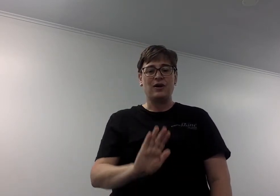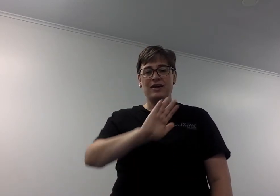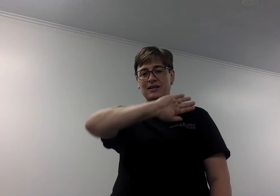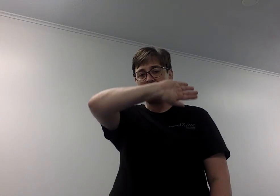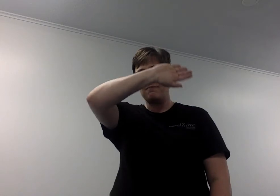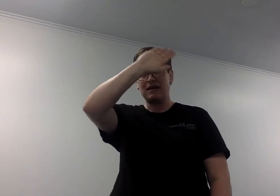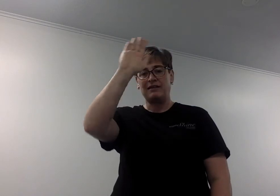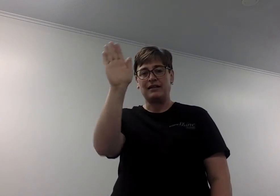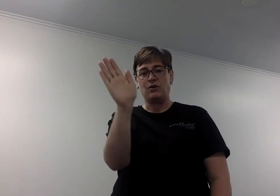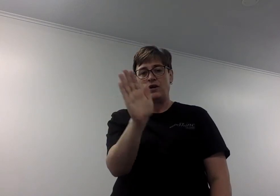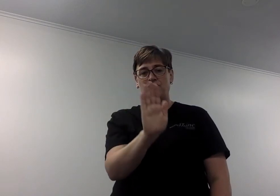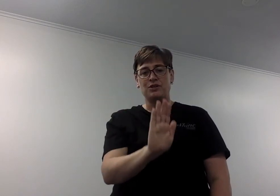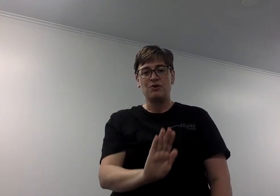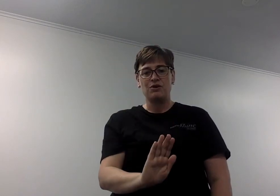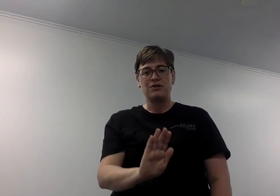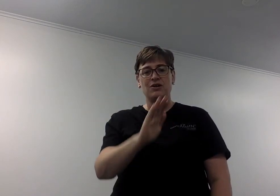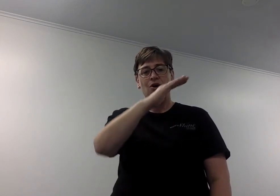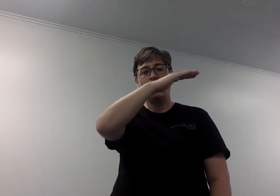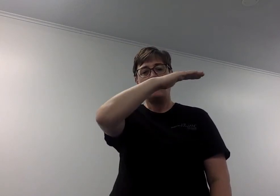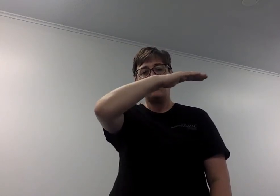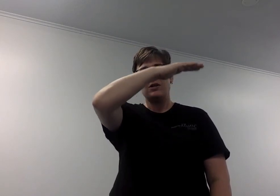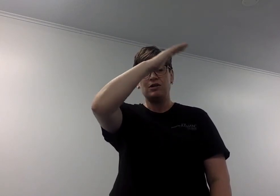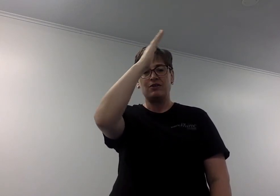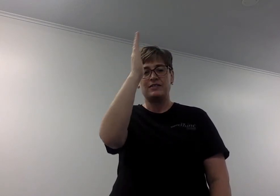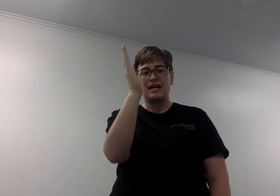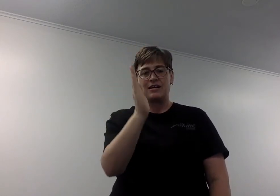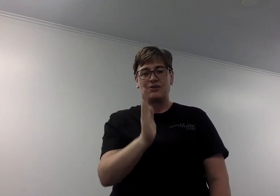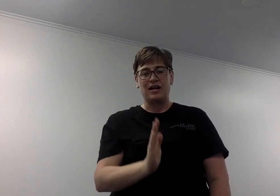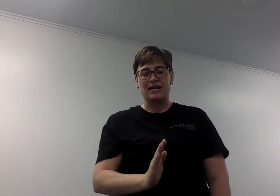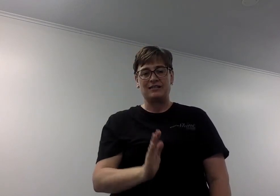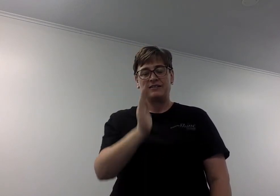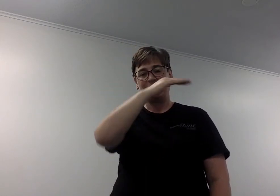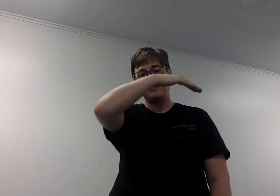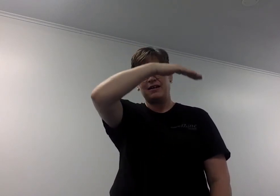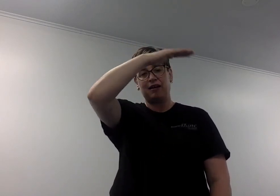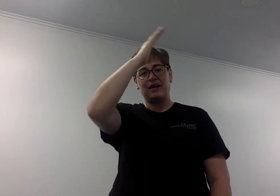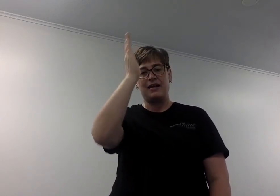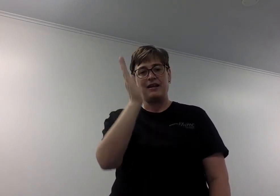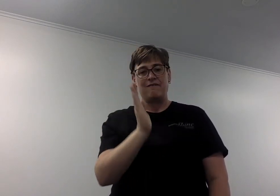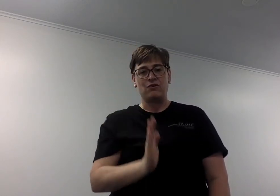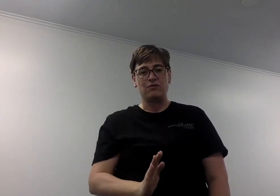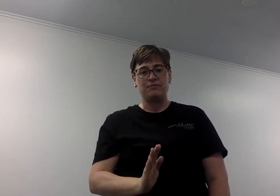way and make like a question mark, or you can go the side of your hand and never.